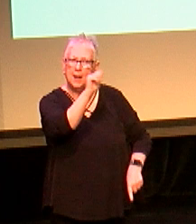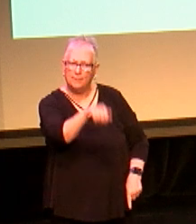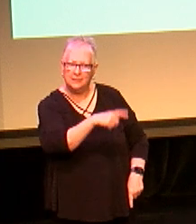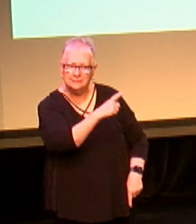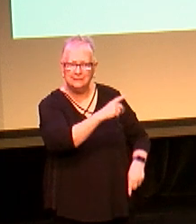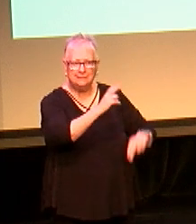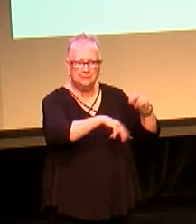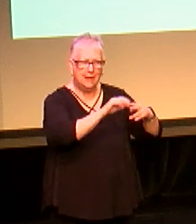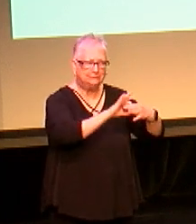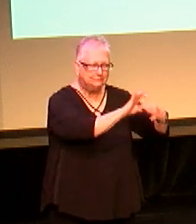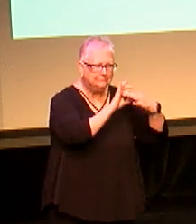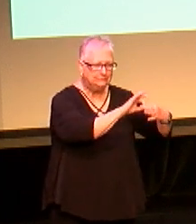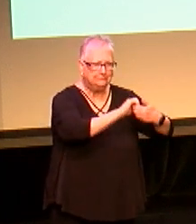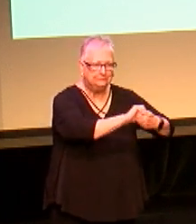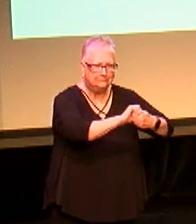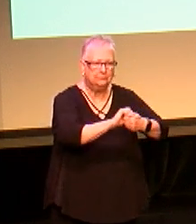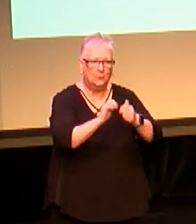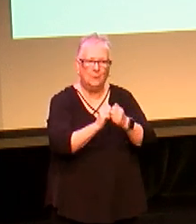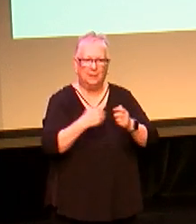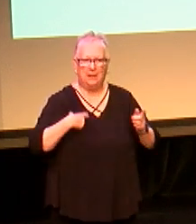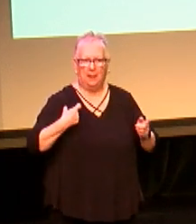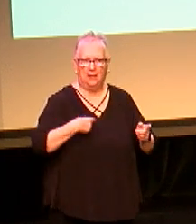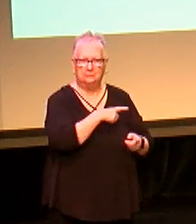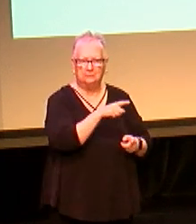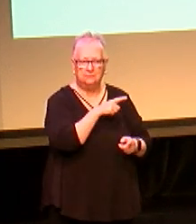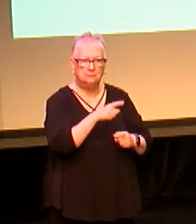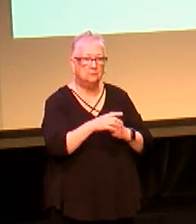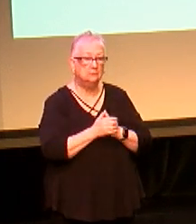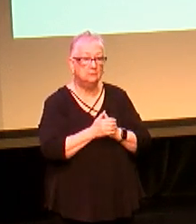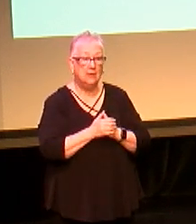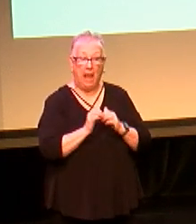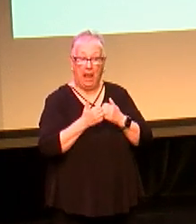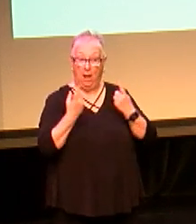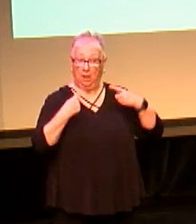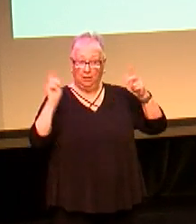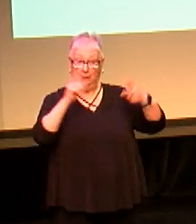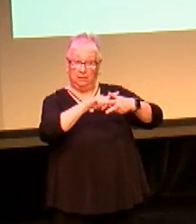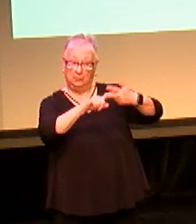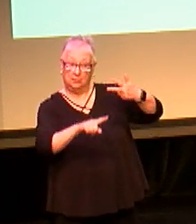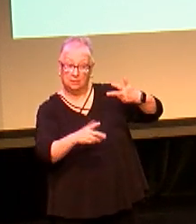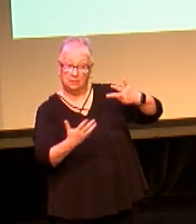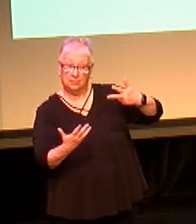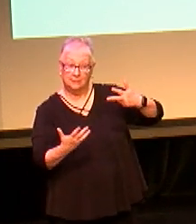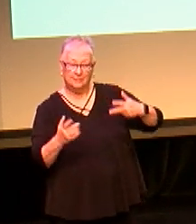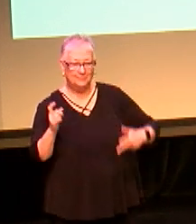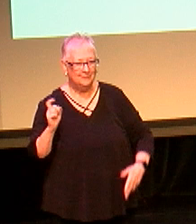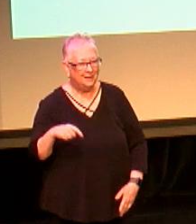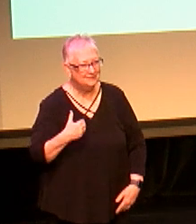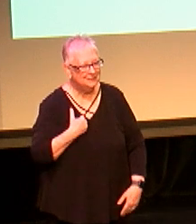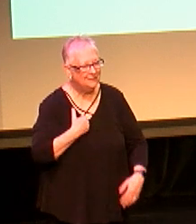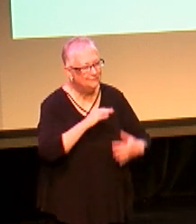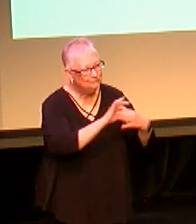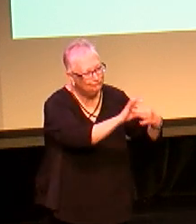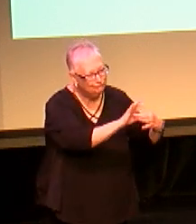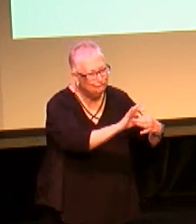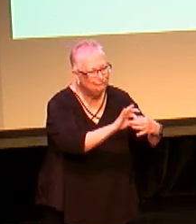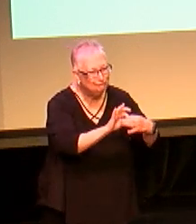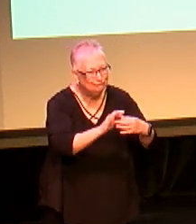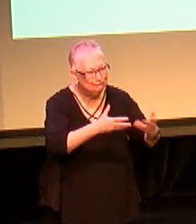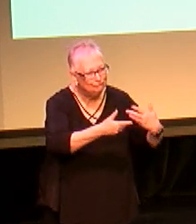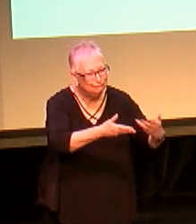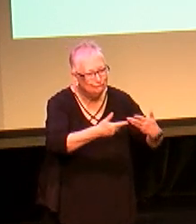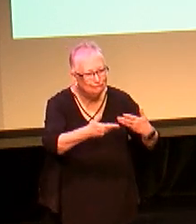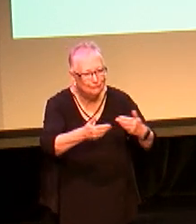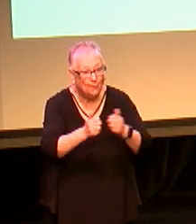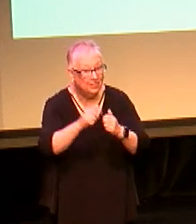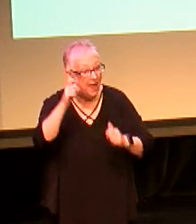ability to have success in any one of these three areas is really about building the relationships with the governor's office, the